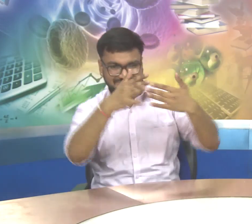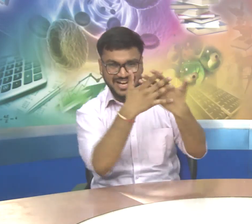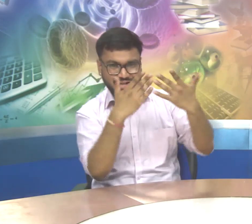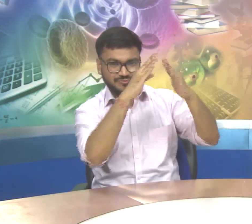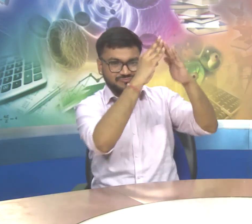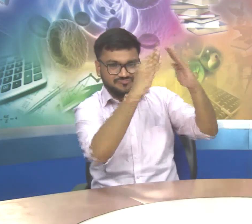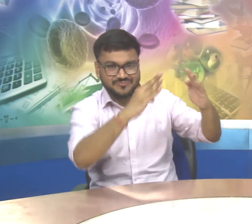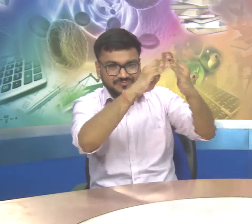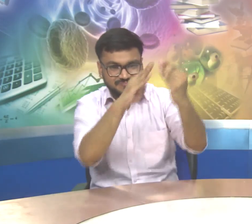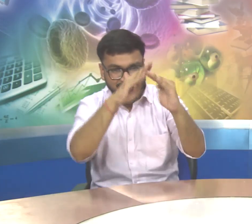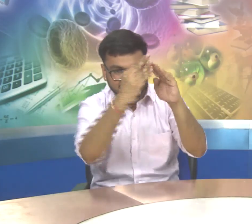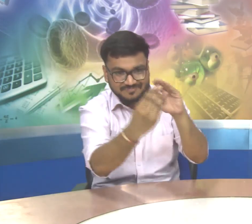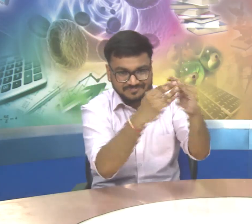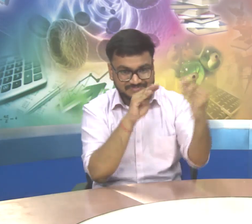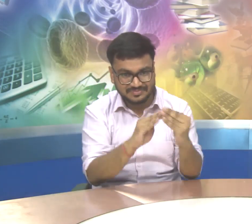including humans, live on it.